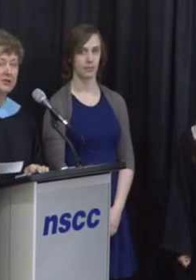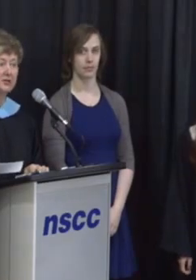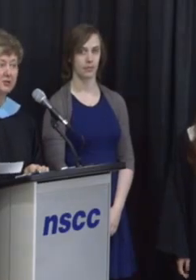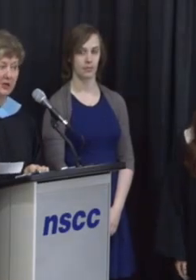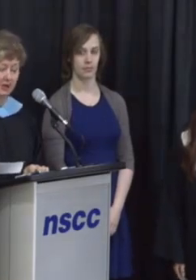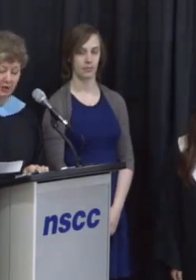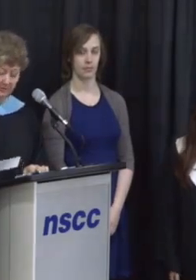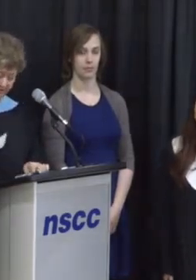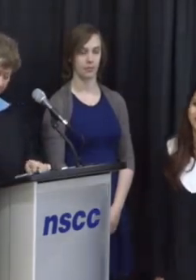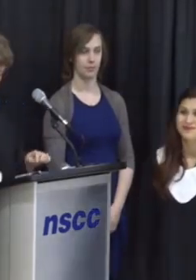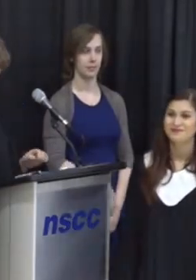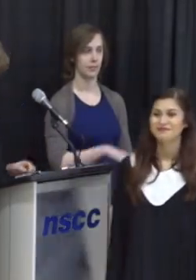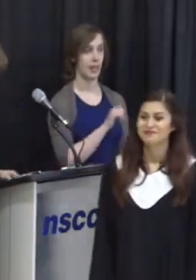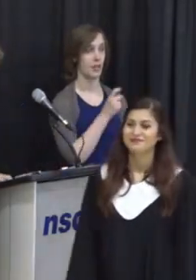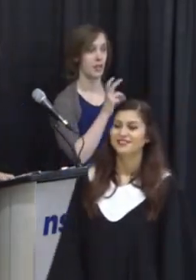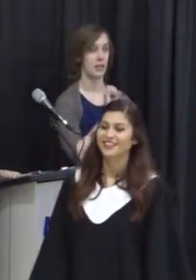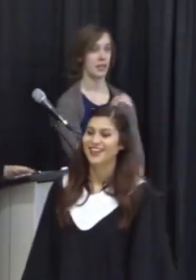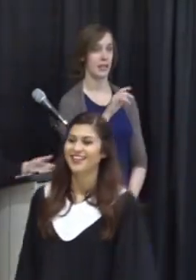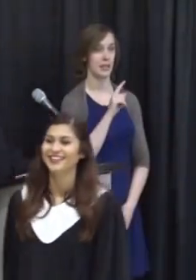Ashley Zwicker.